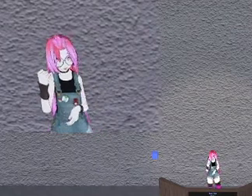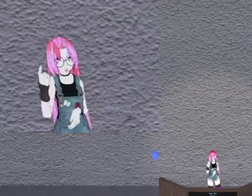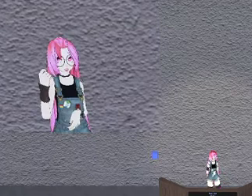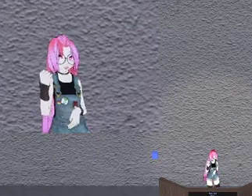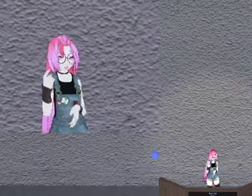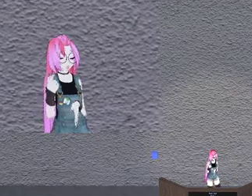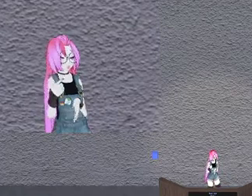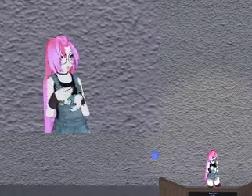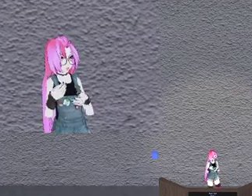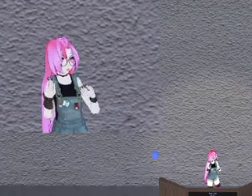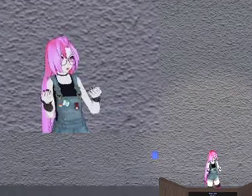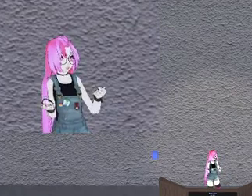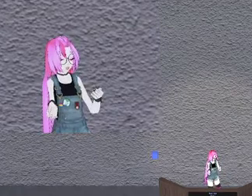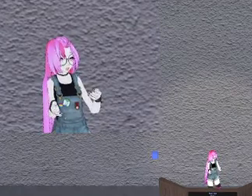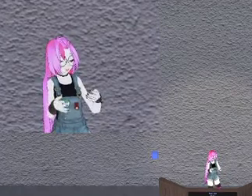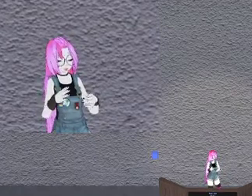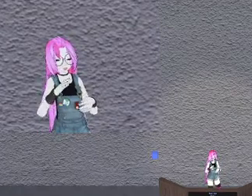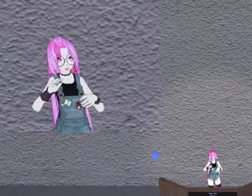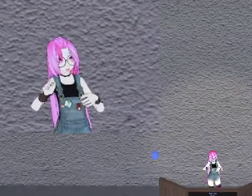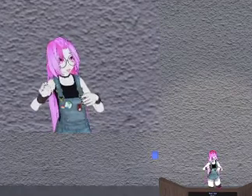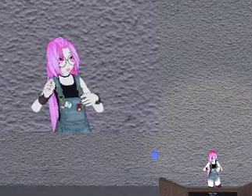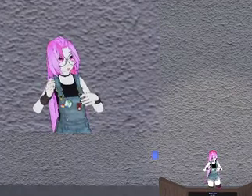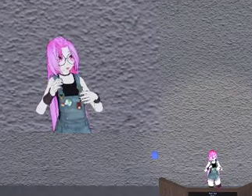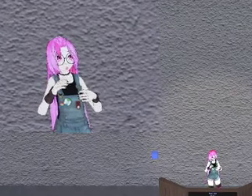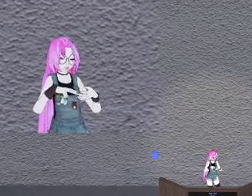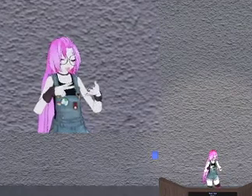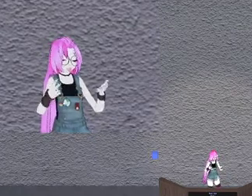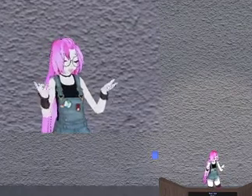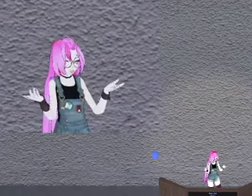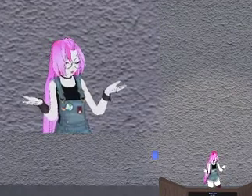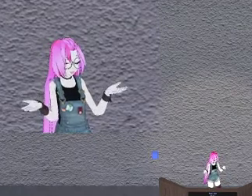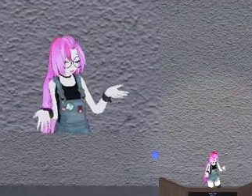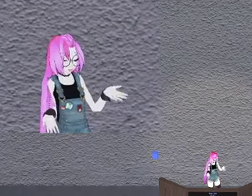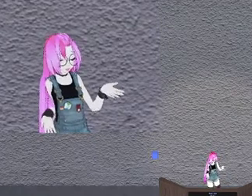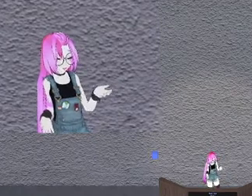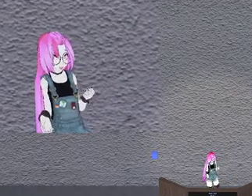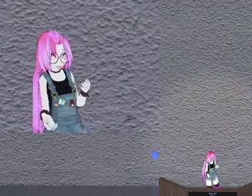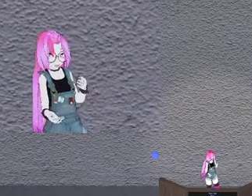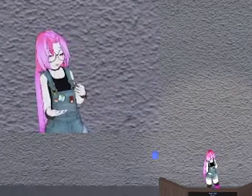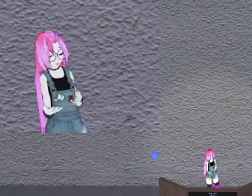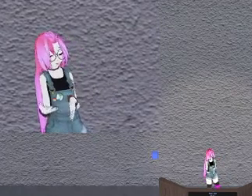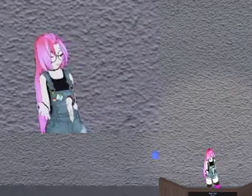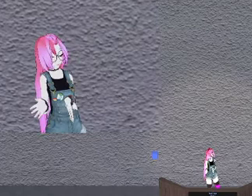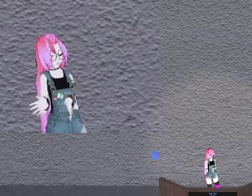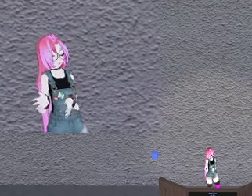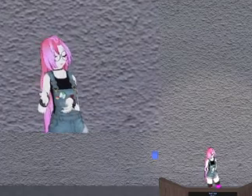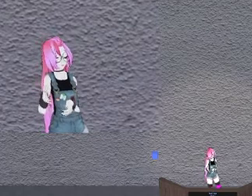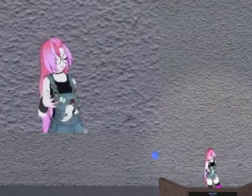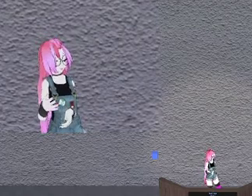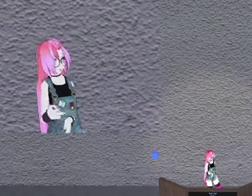is going to understand much more than if I were to fingerspell it or look up the sign for hooligan. Does that make sense?